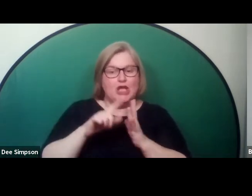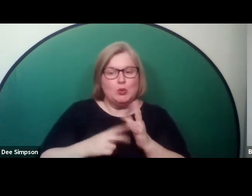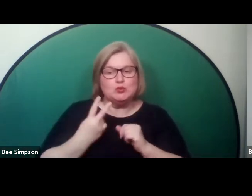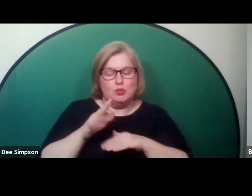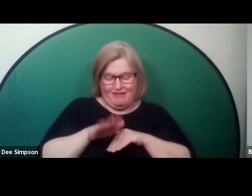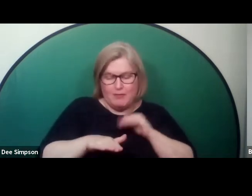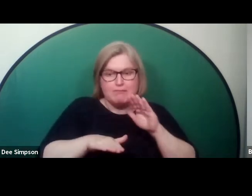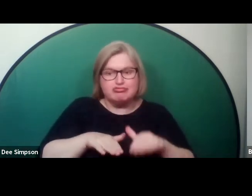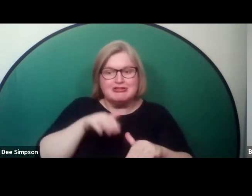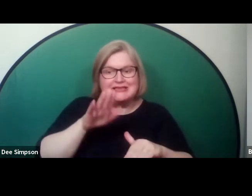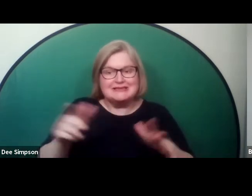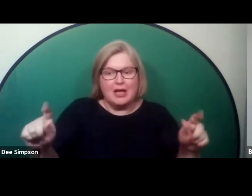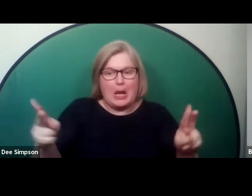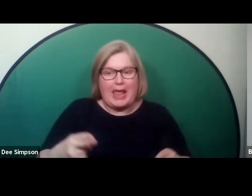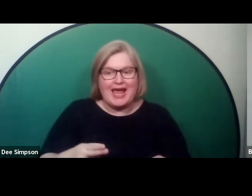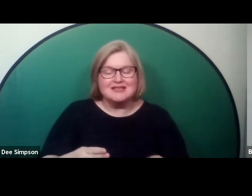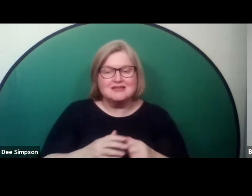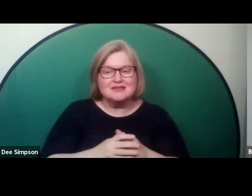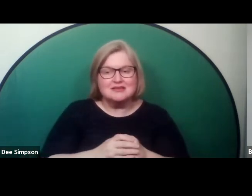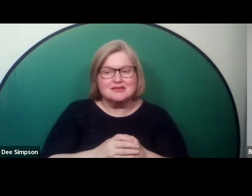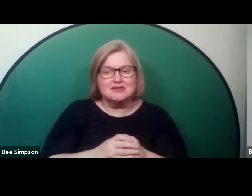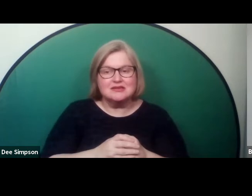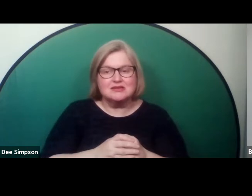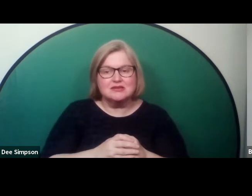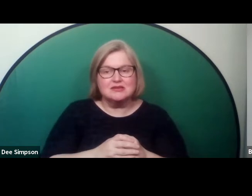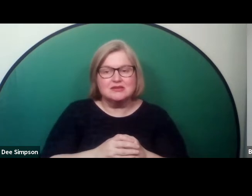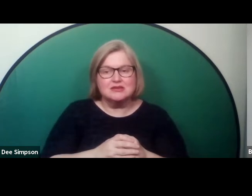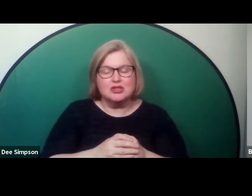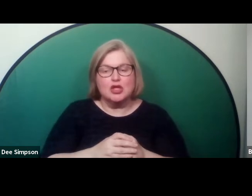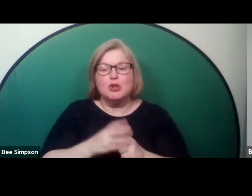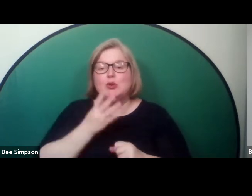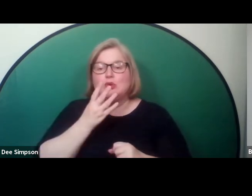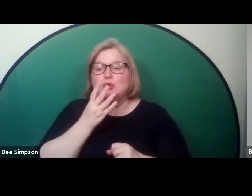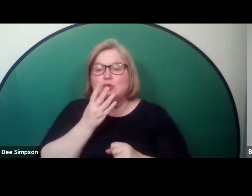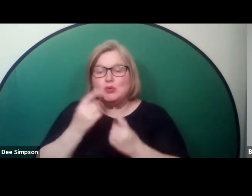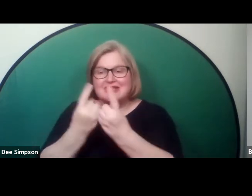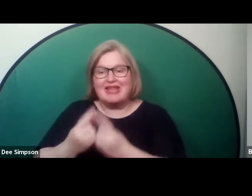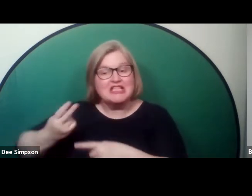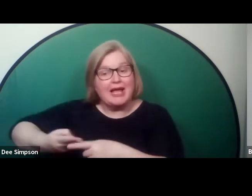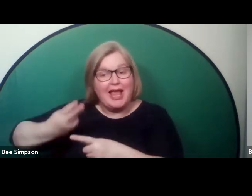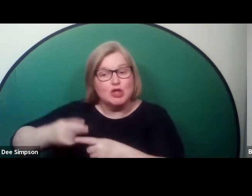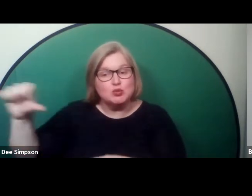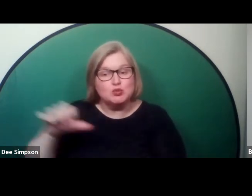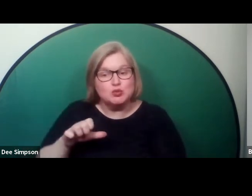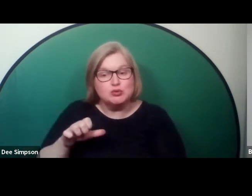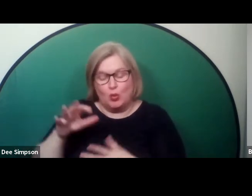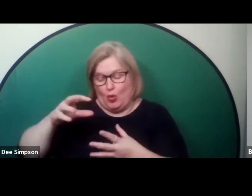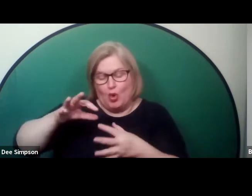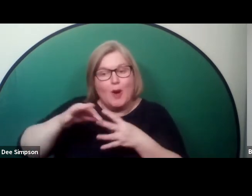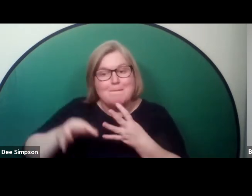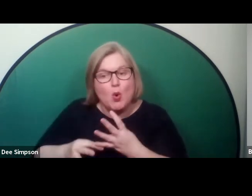be recovering materials and components where we can. And, you know, as we know, we just need to